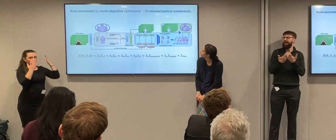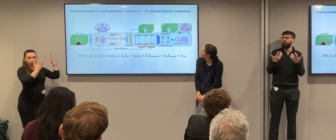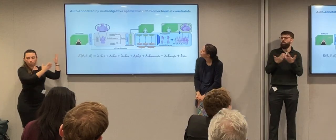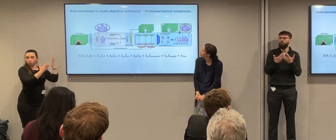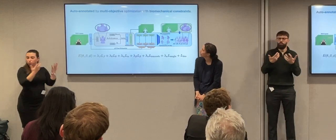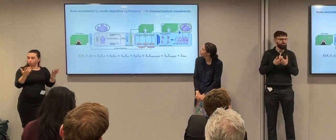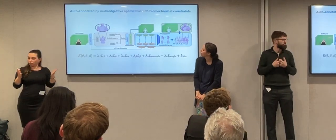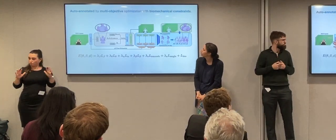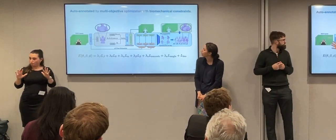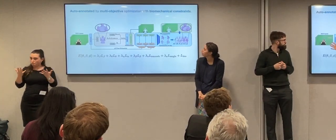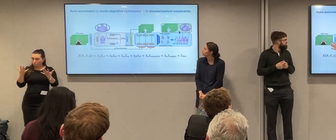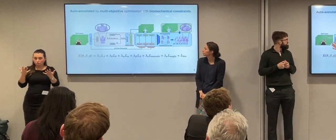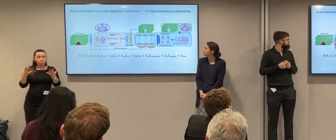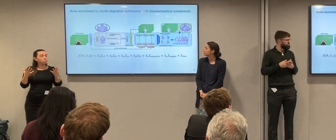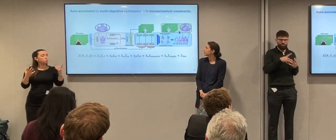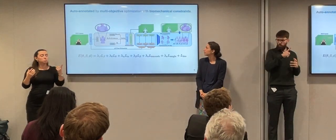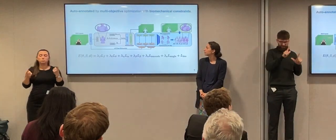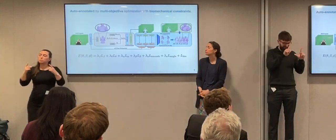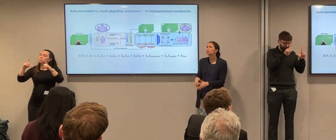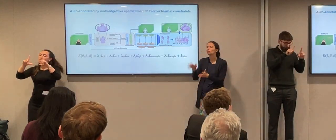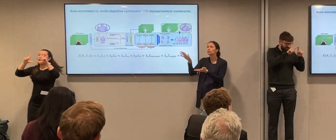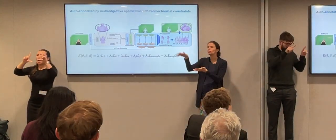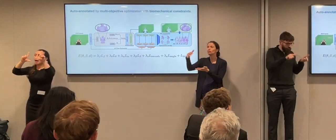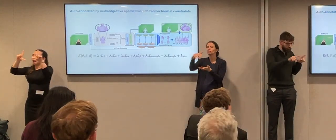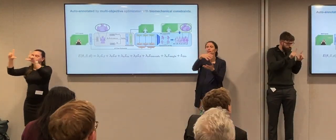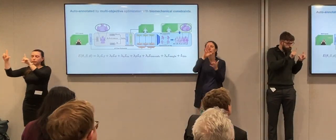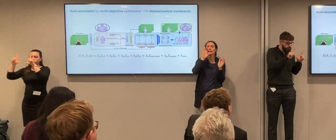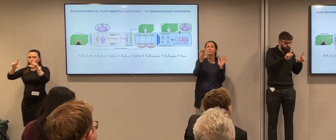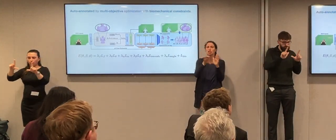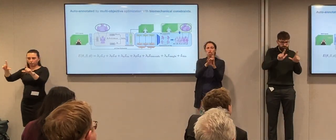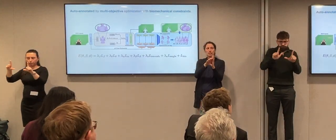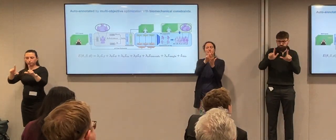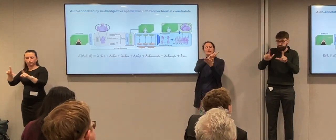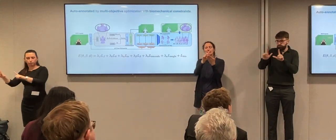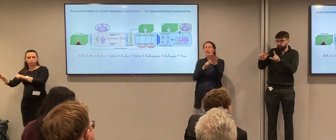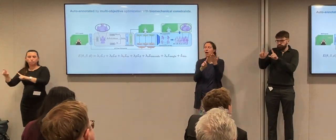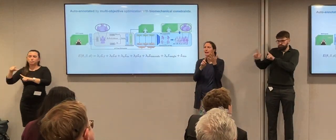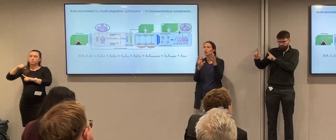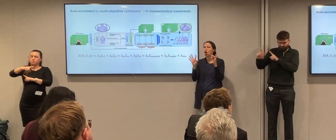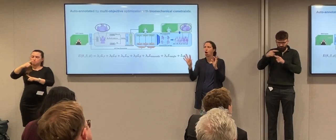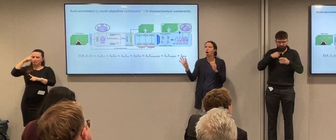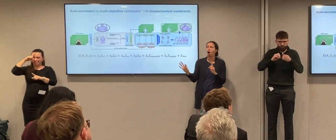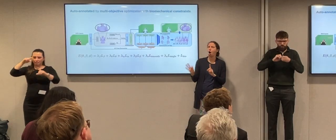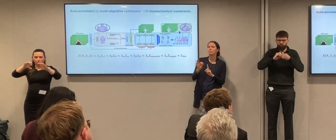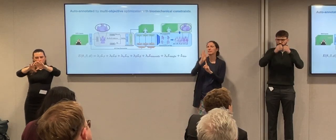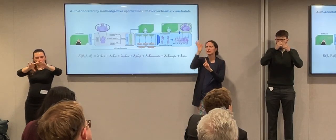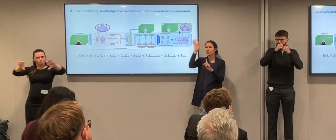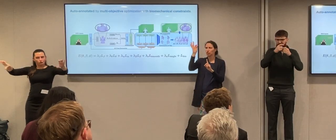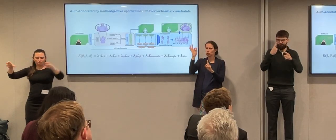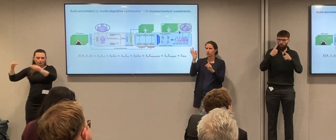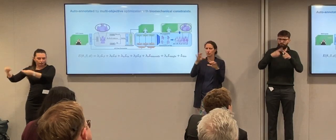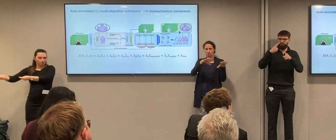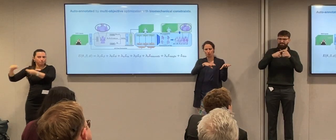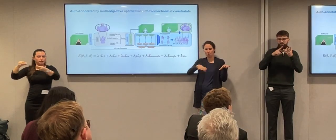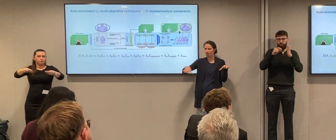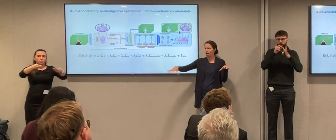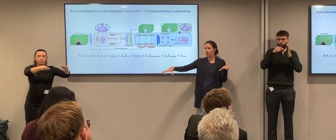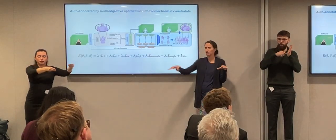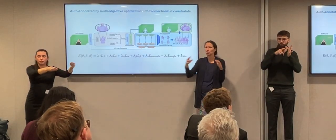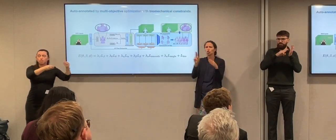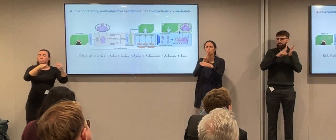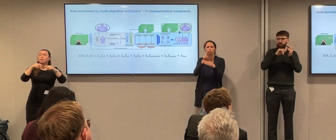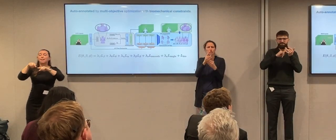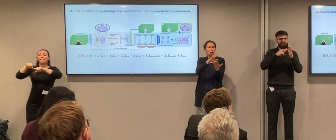is actually to take all those images and design some kind of an optimization pipeline, which only uses